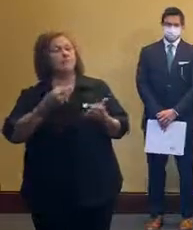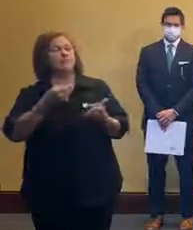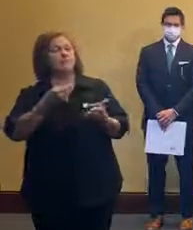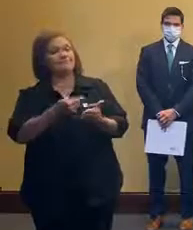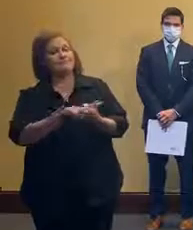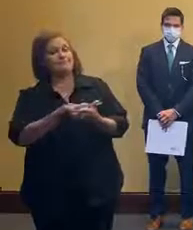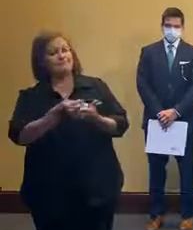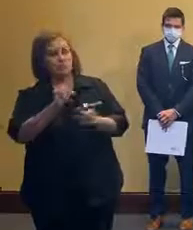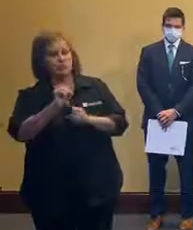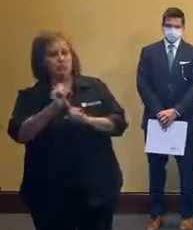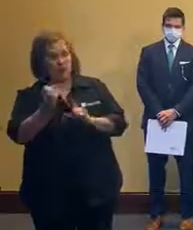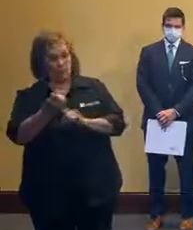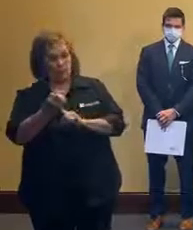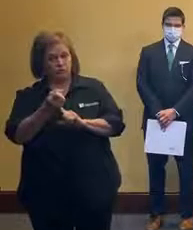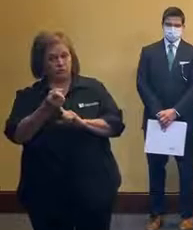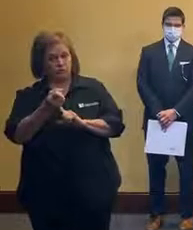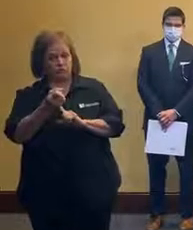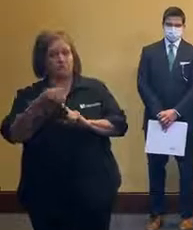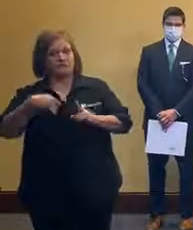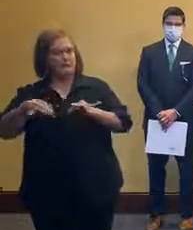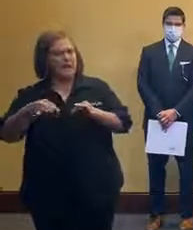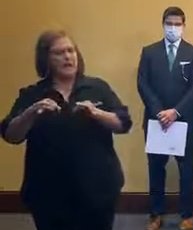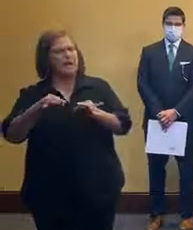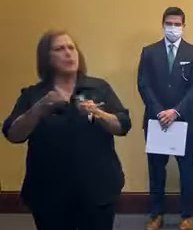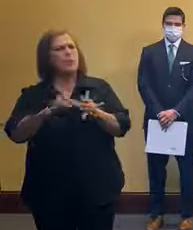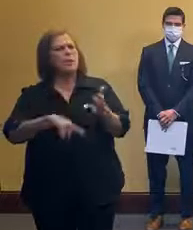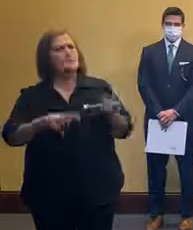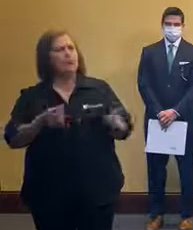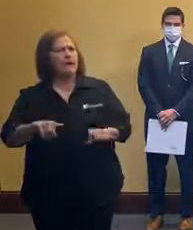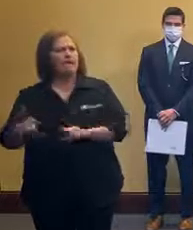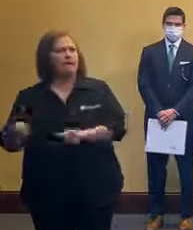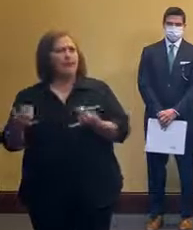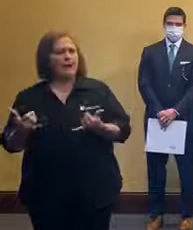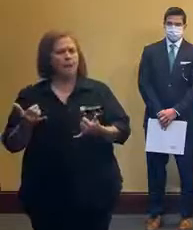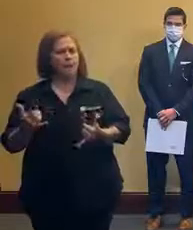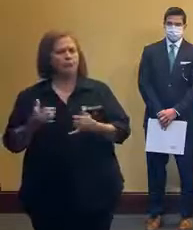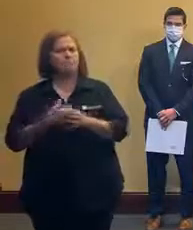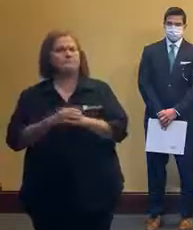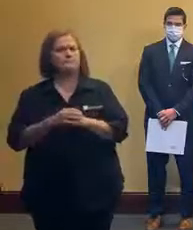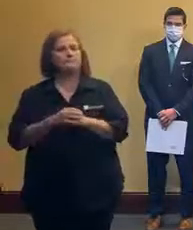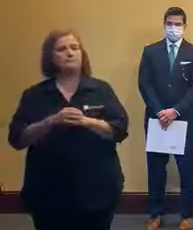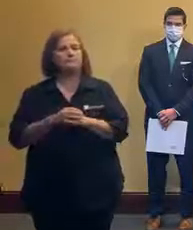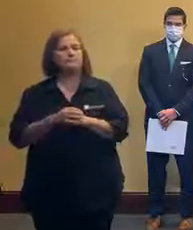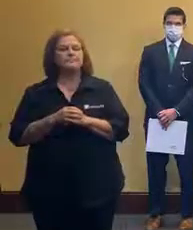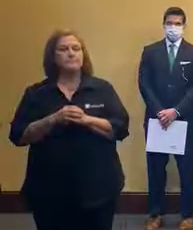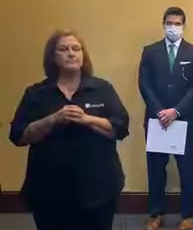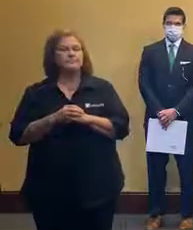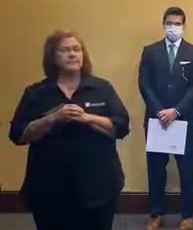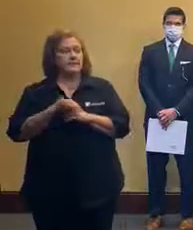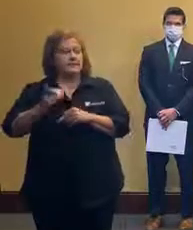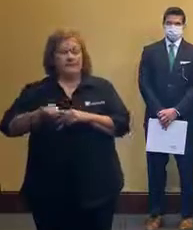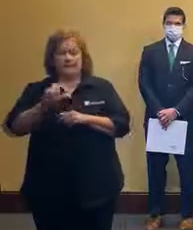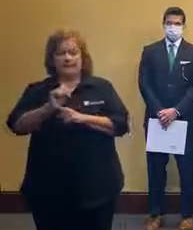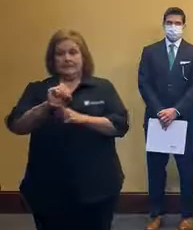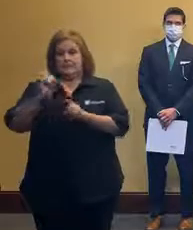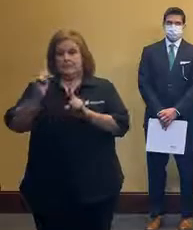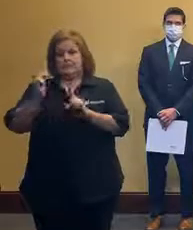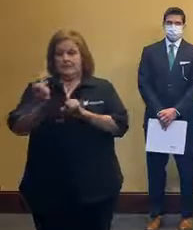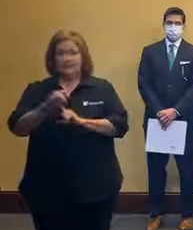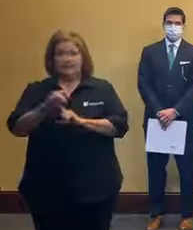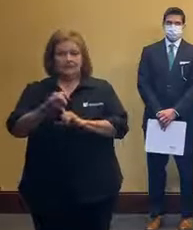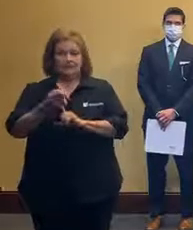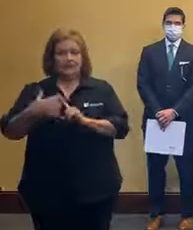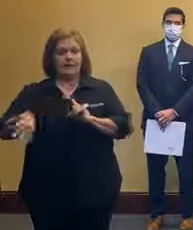with a better understanding in terms of where we are today. This has been unlike any